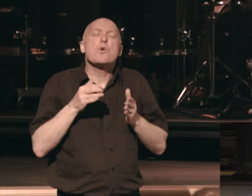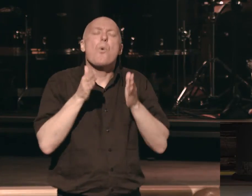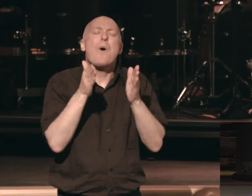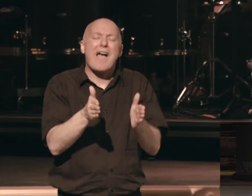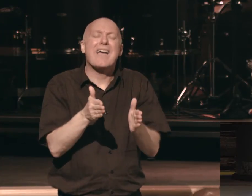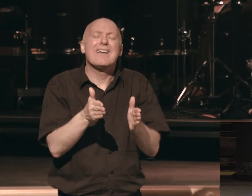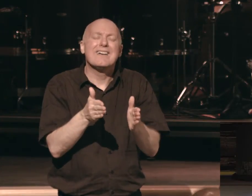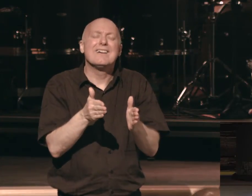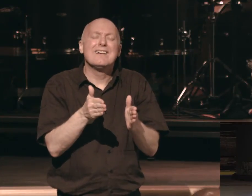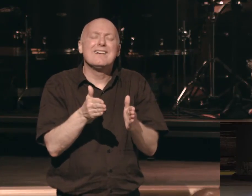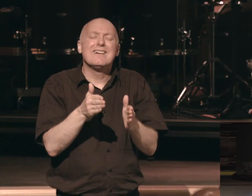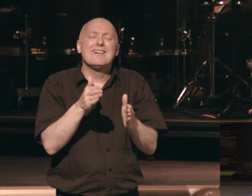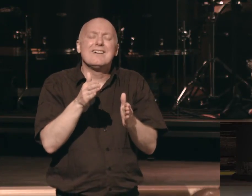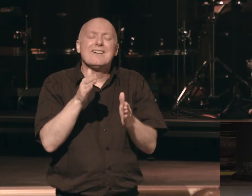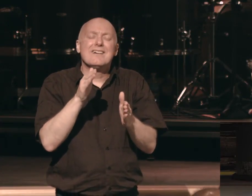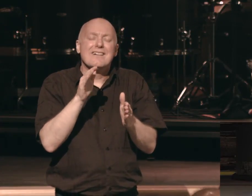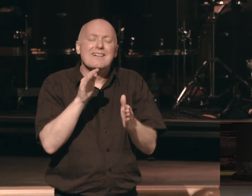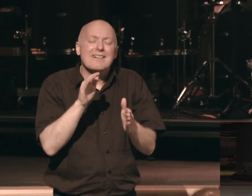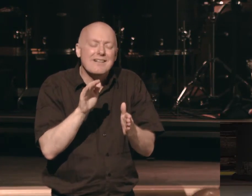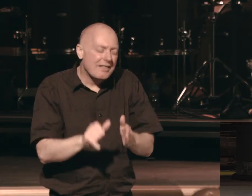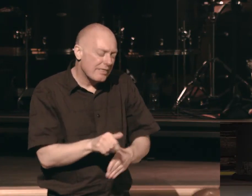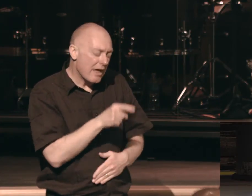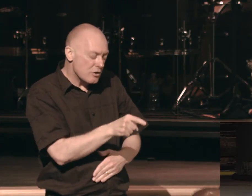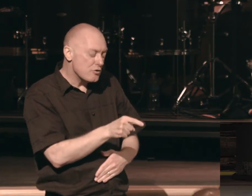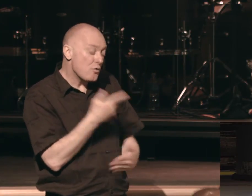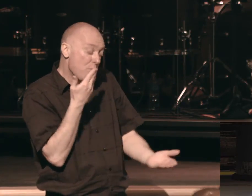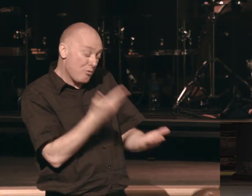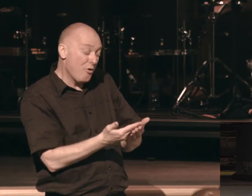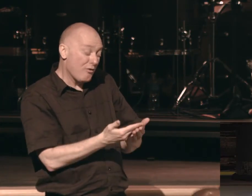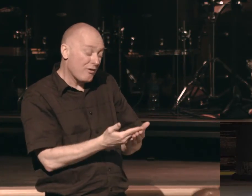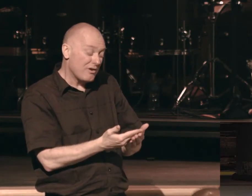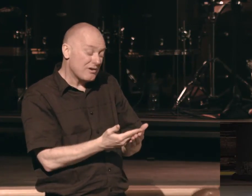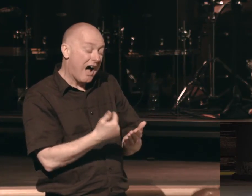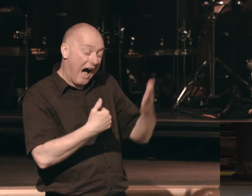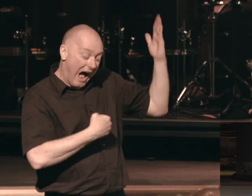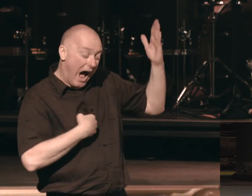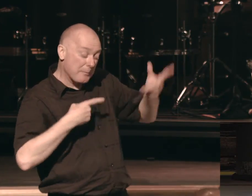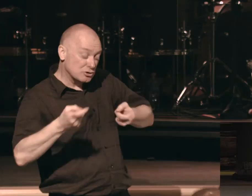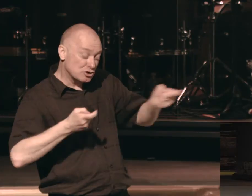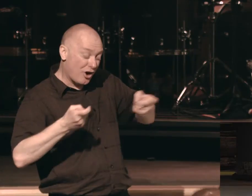that you will prove that I'm in charge, that I have won,